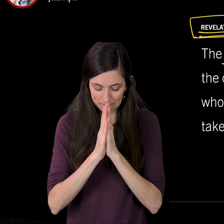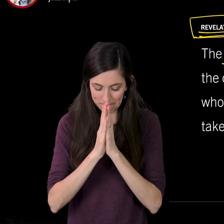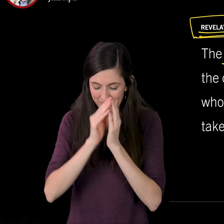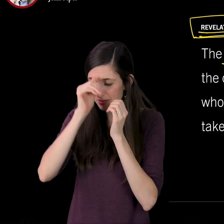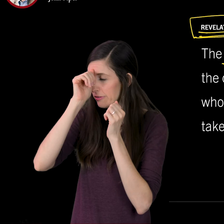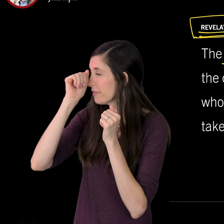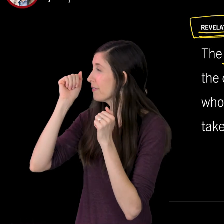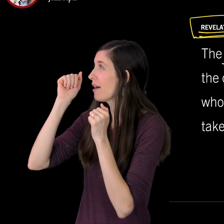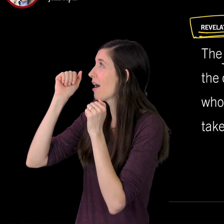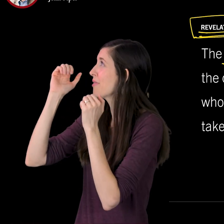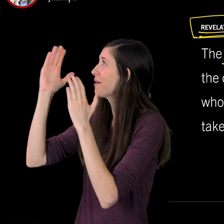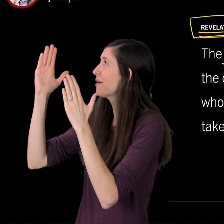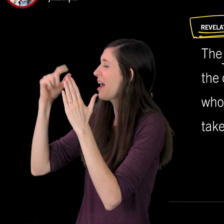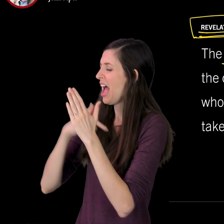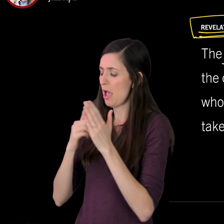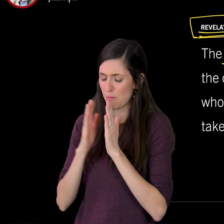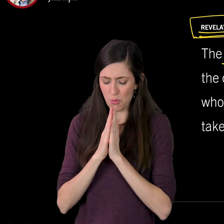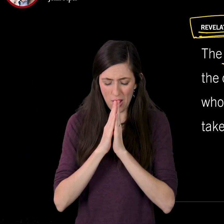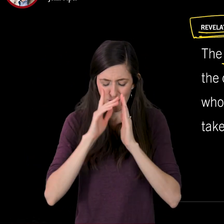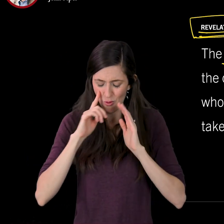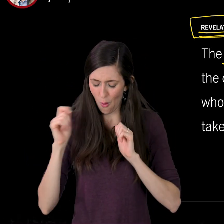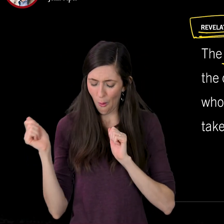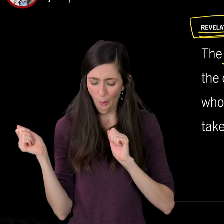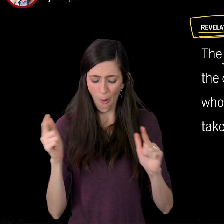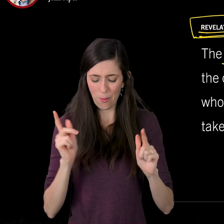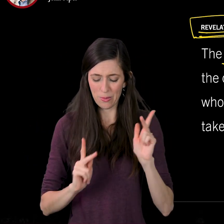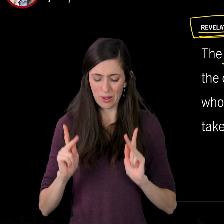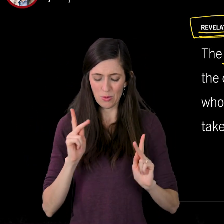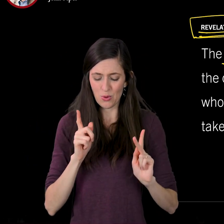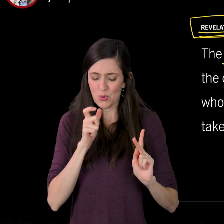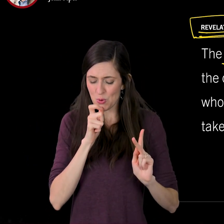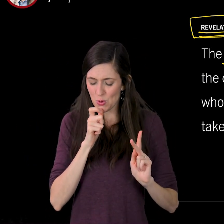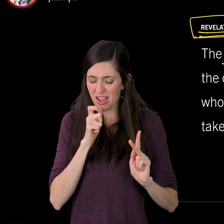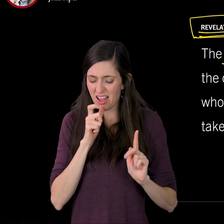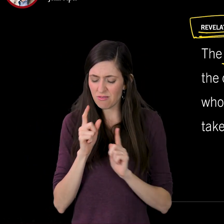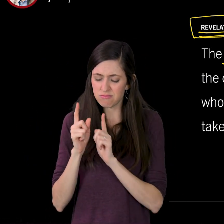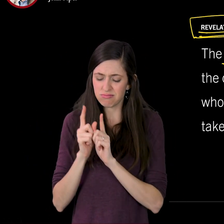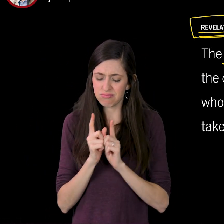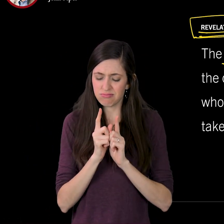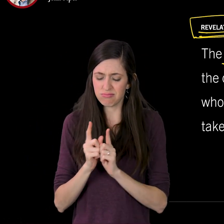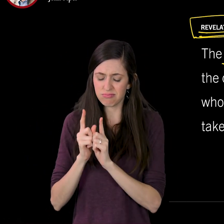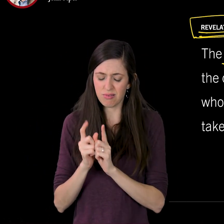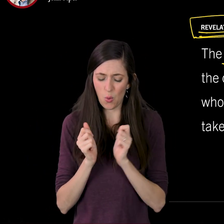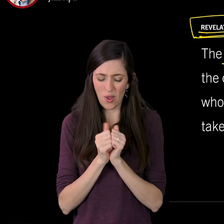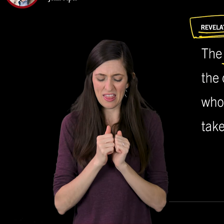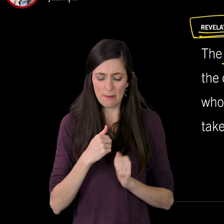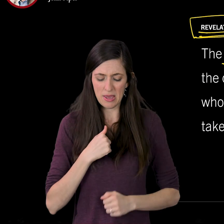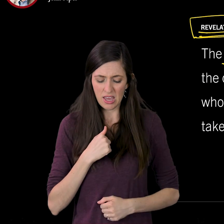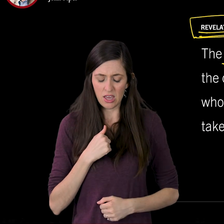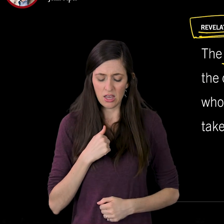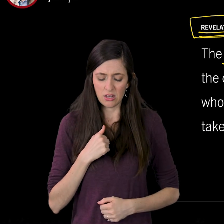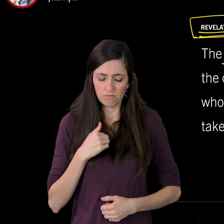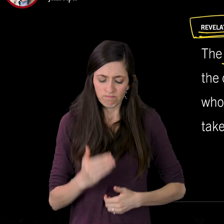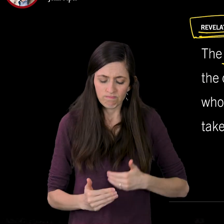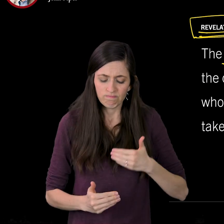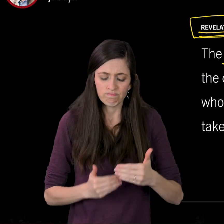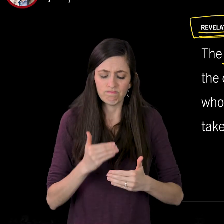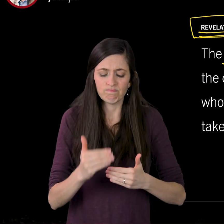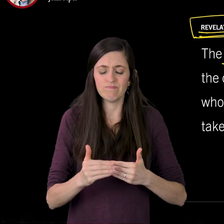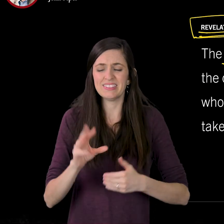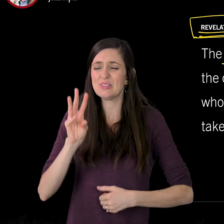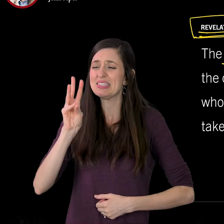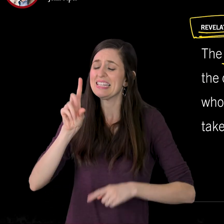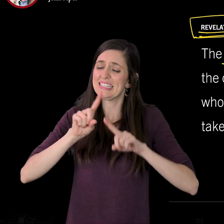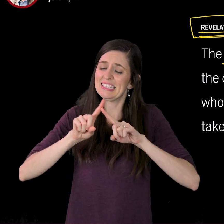Father I'm praying for everybody who has gone with me through these six gospel